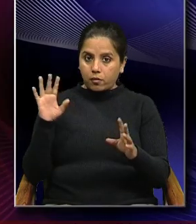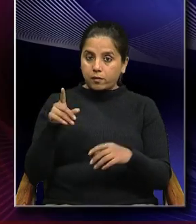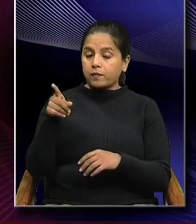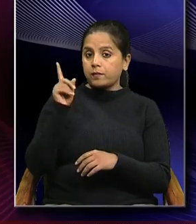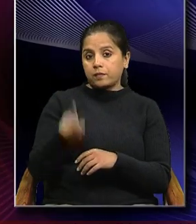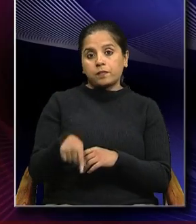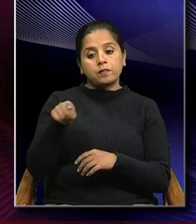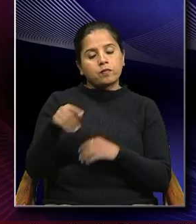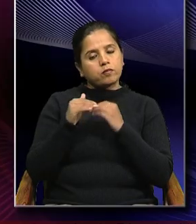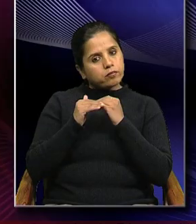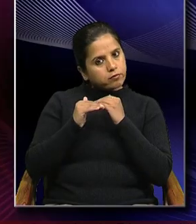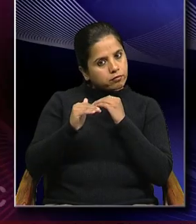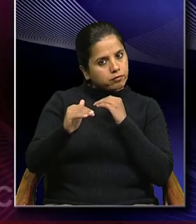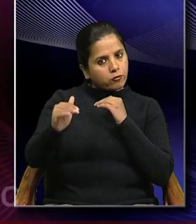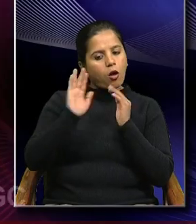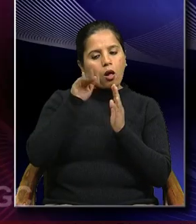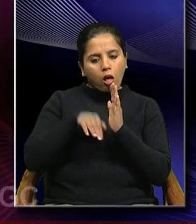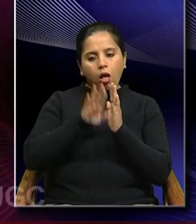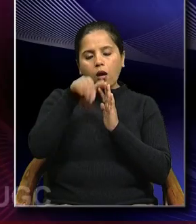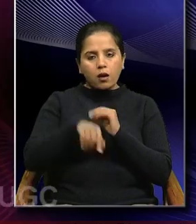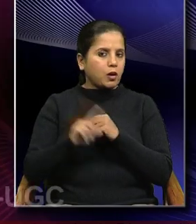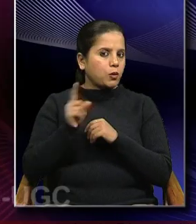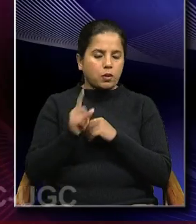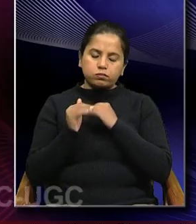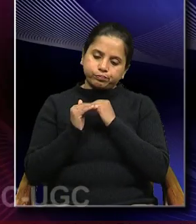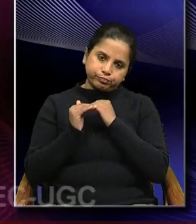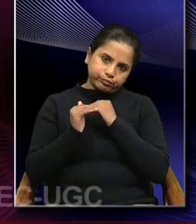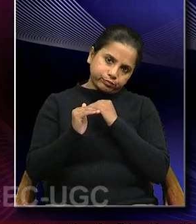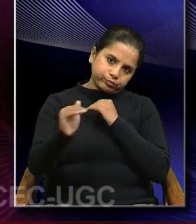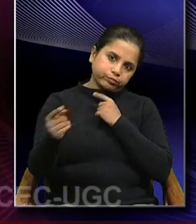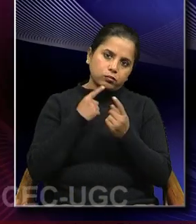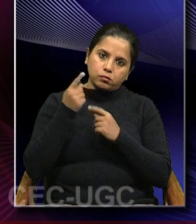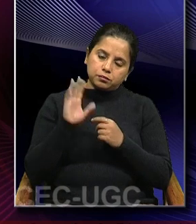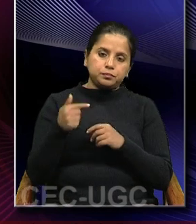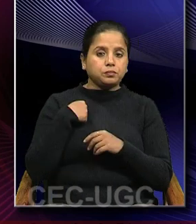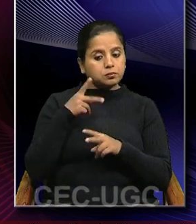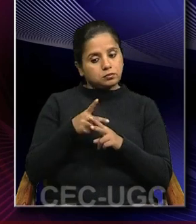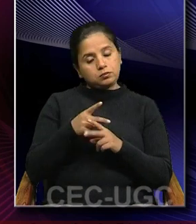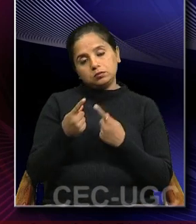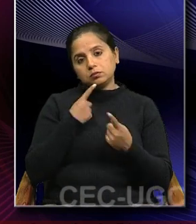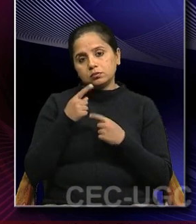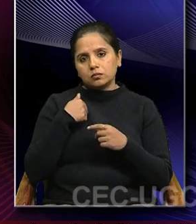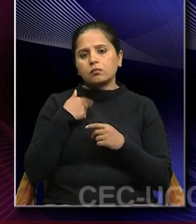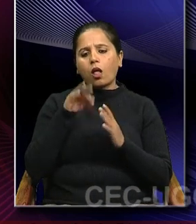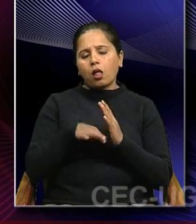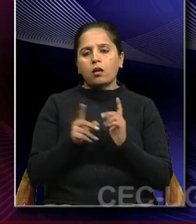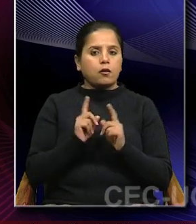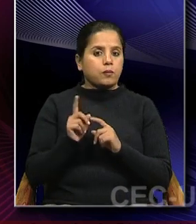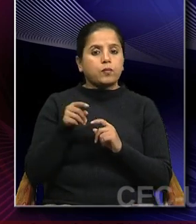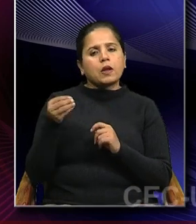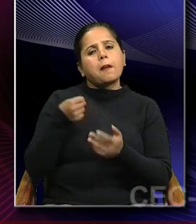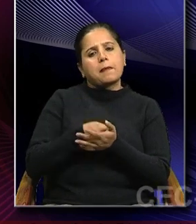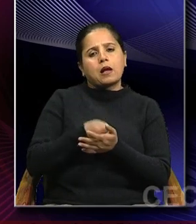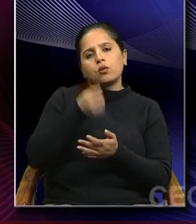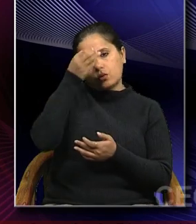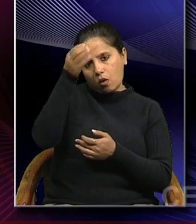be a consistency over a given period of time. So, I need to be consistent also. Now, there are certain basic